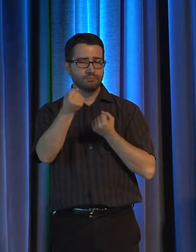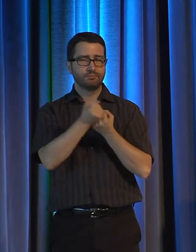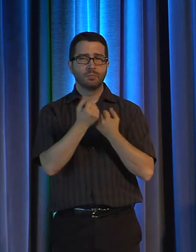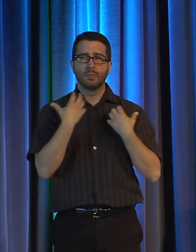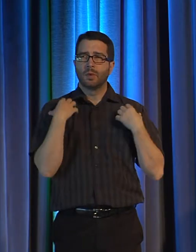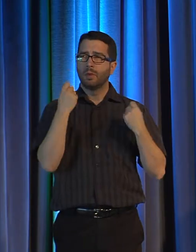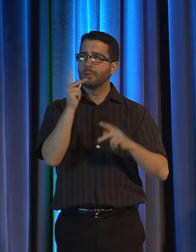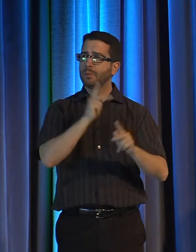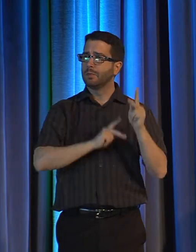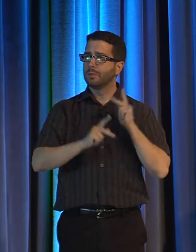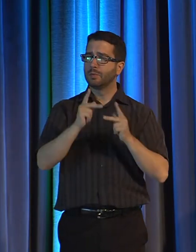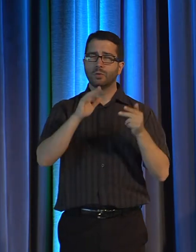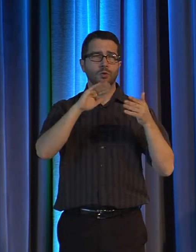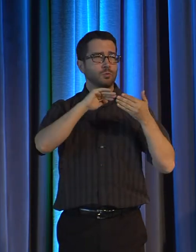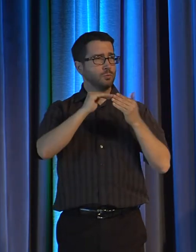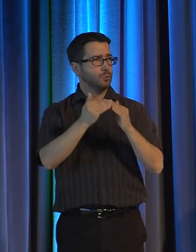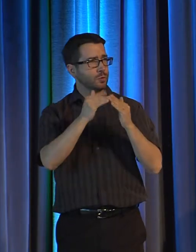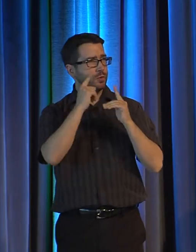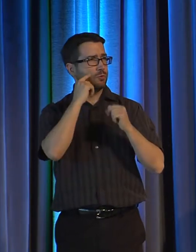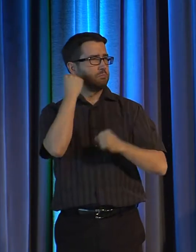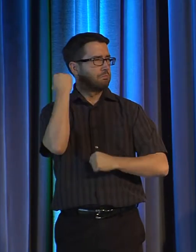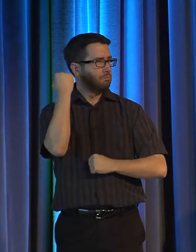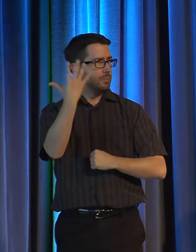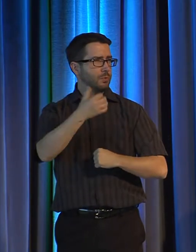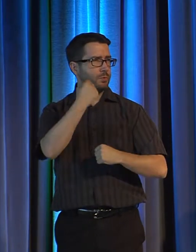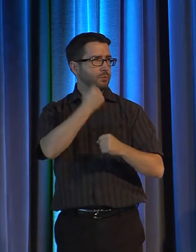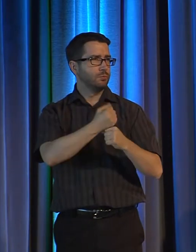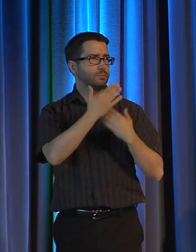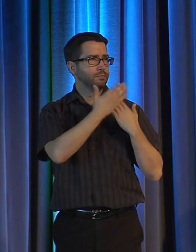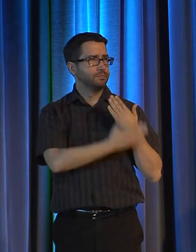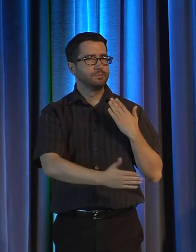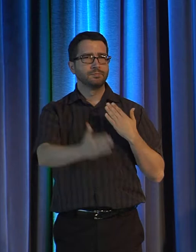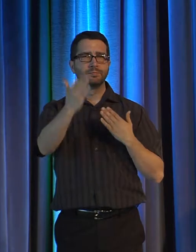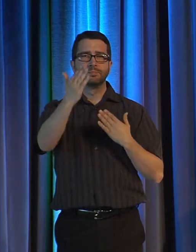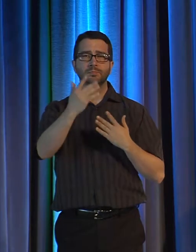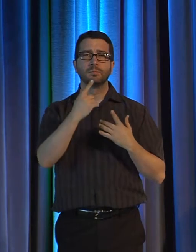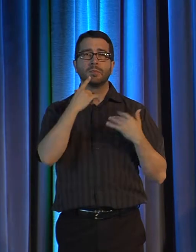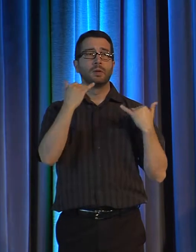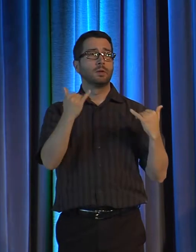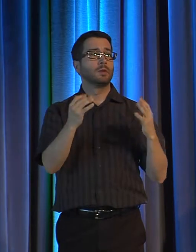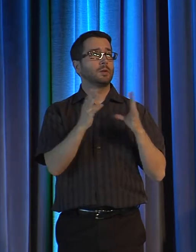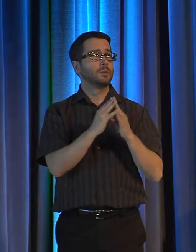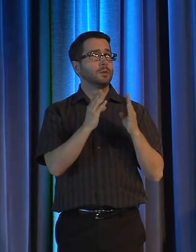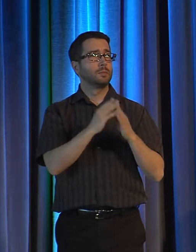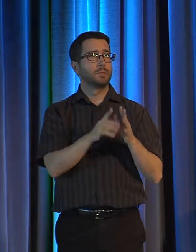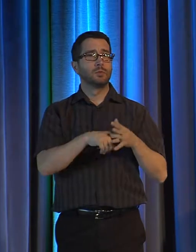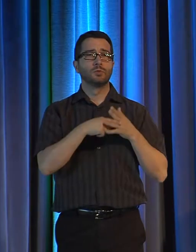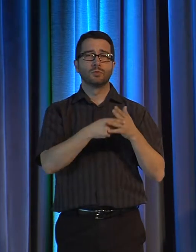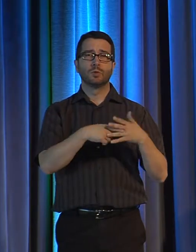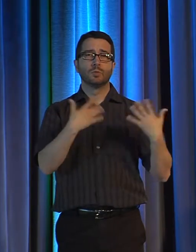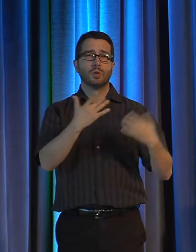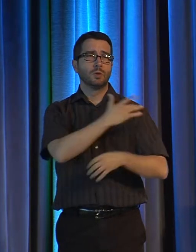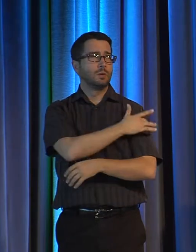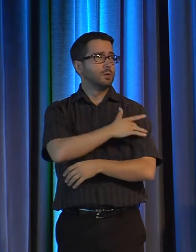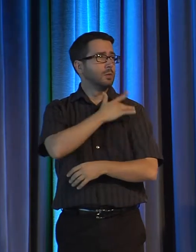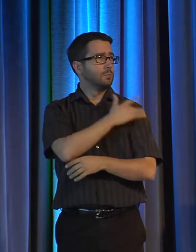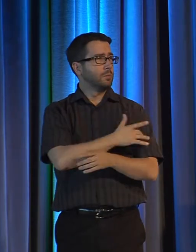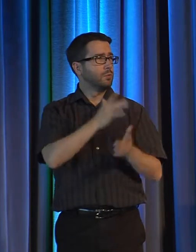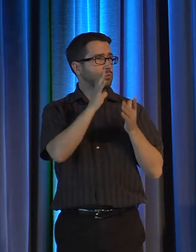healthy communities for generations. We're going to begin the meeting with a patient story. After